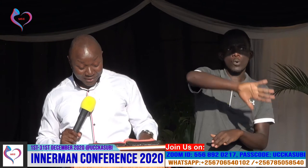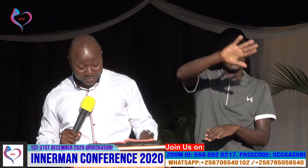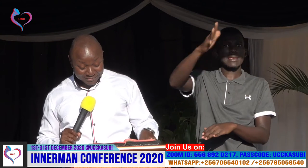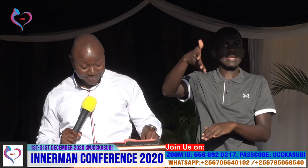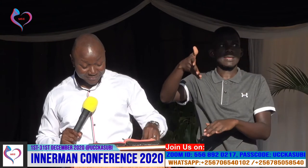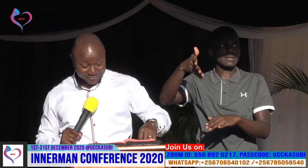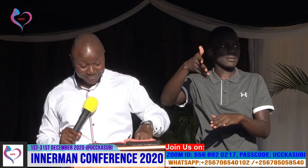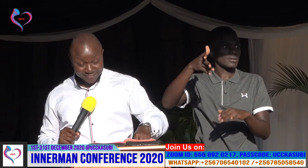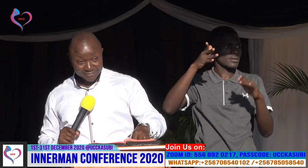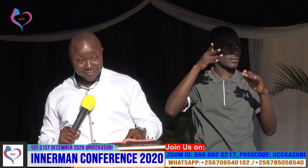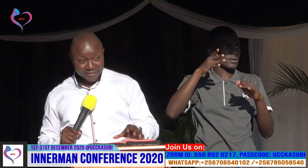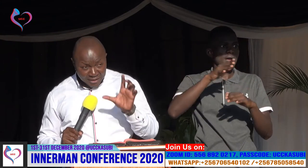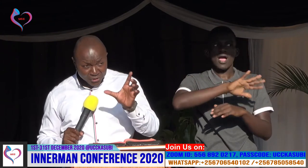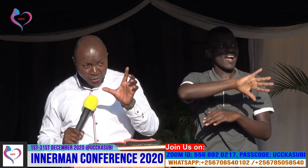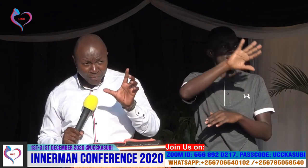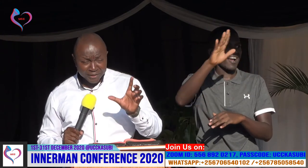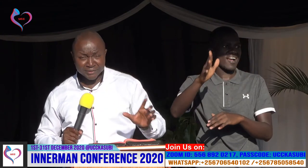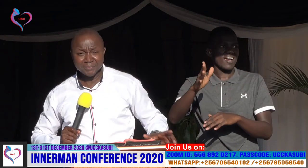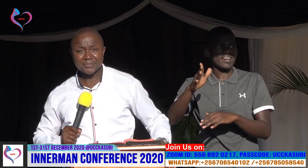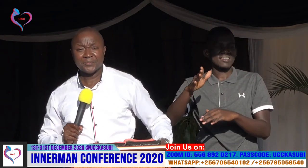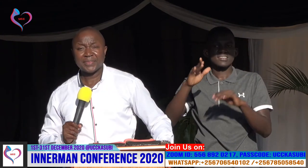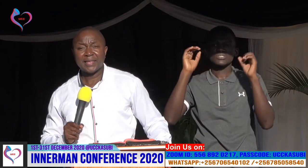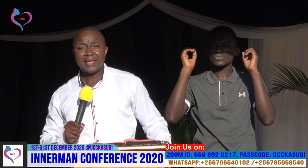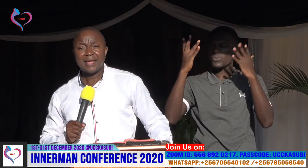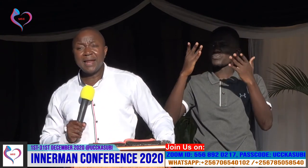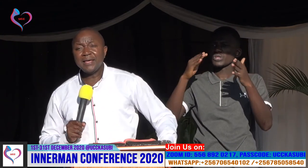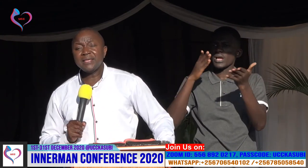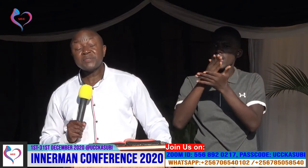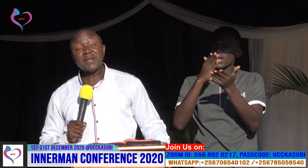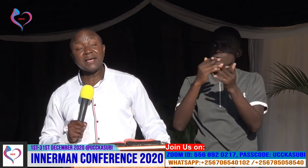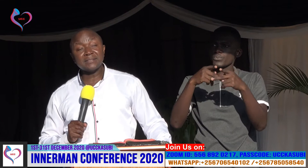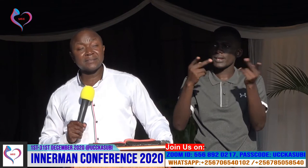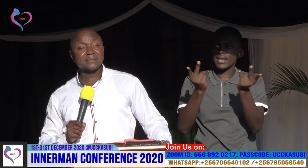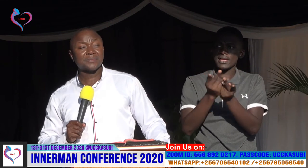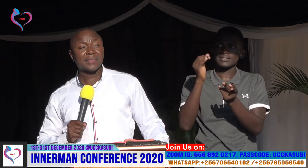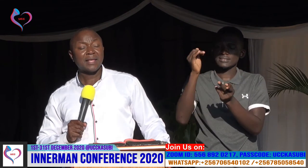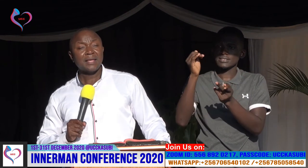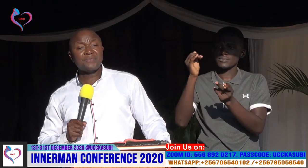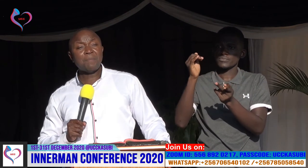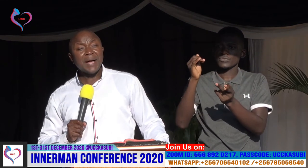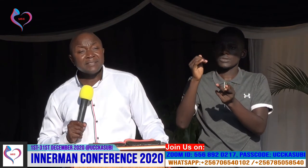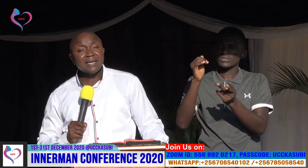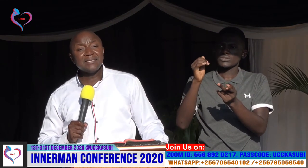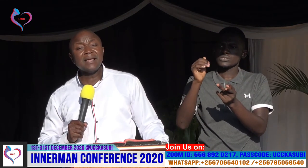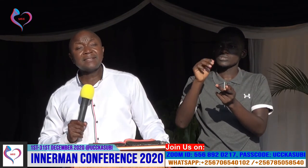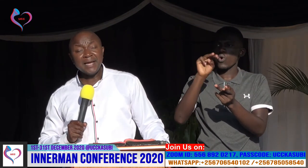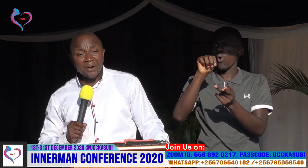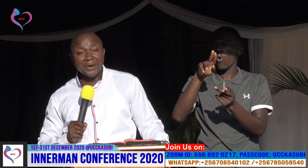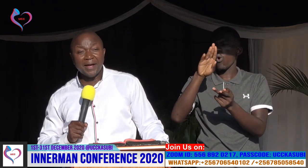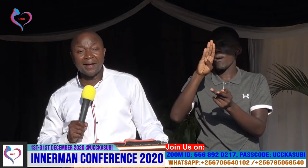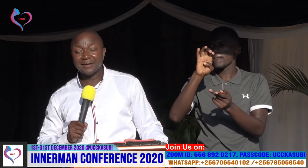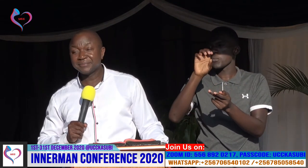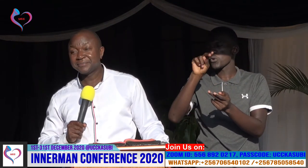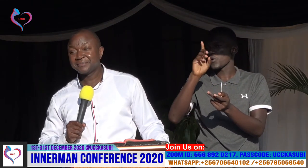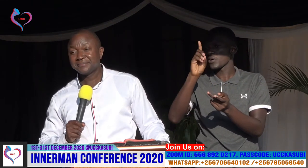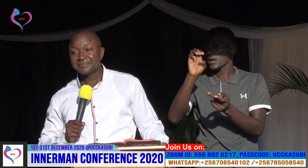you the place, the real place. Now in this place, the pastors in that